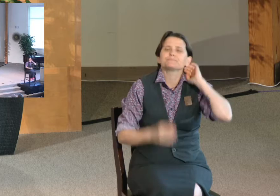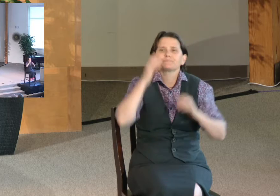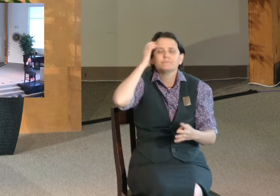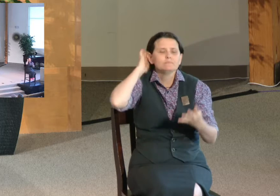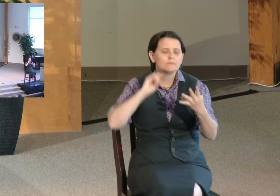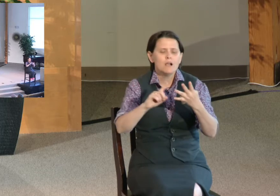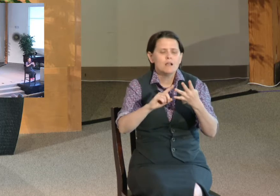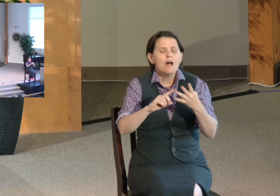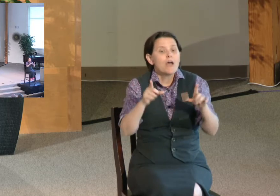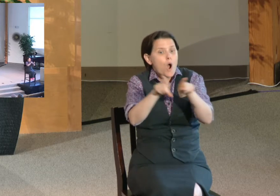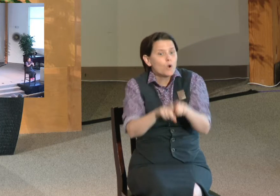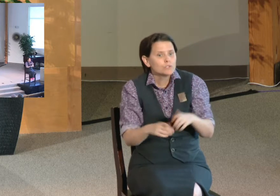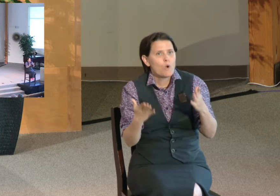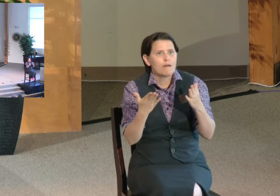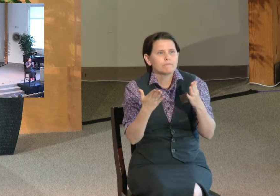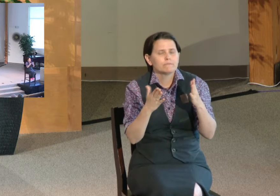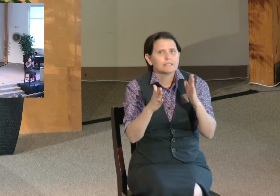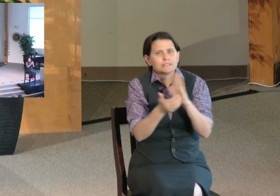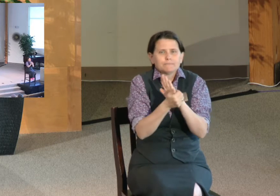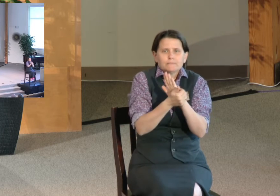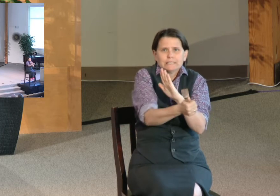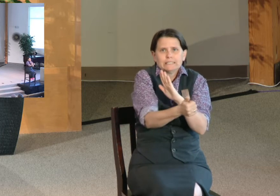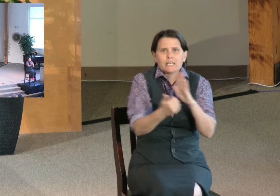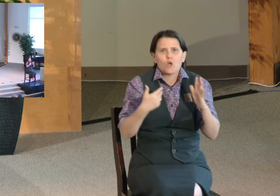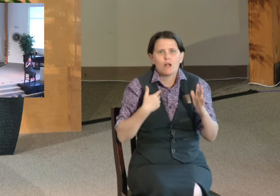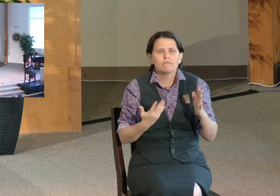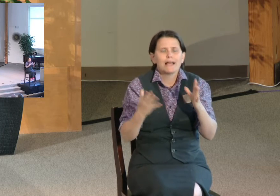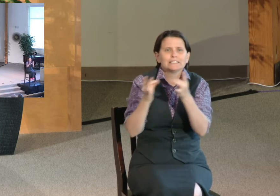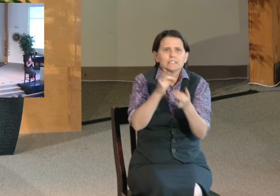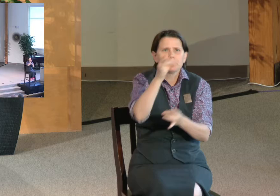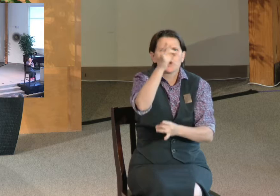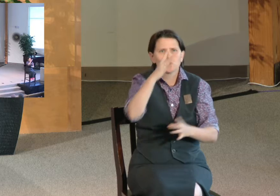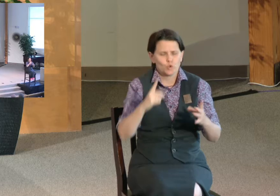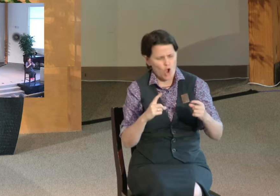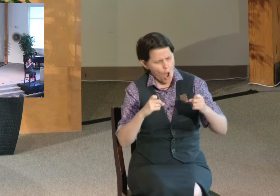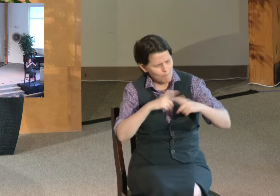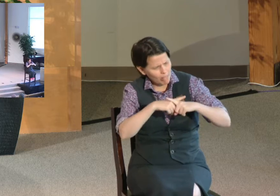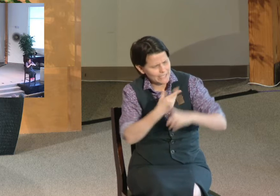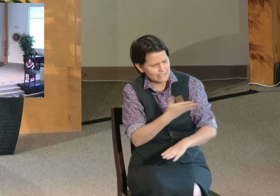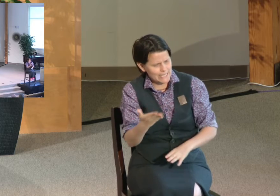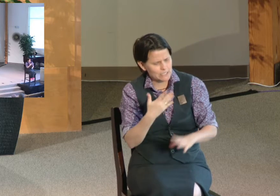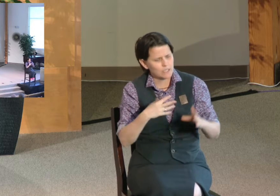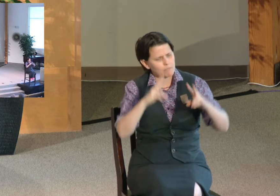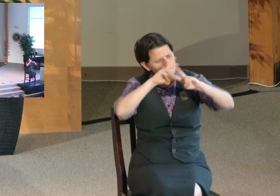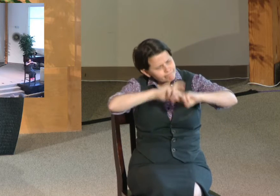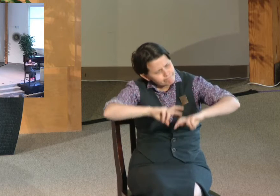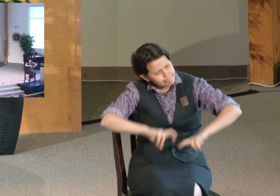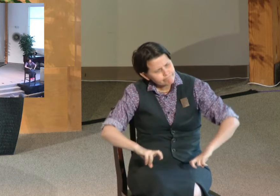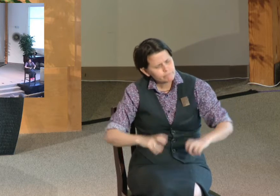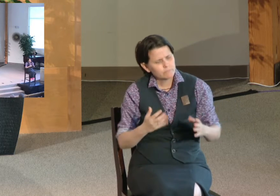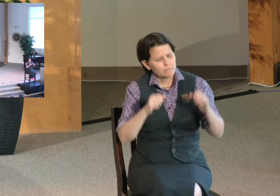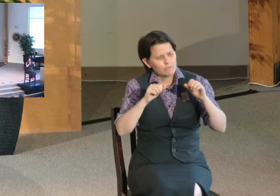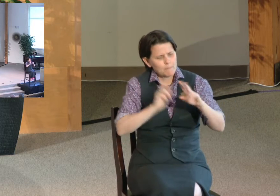complex spiritual concepts into something that's easily understood and learned by others. So an example of